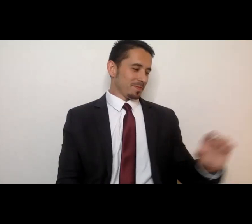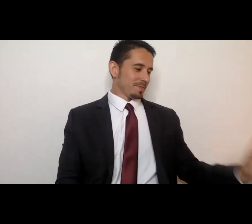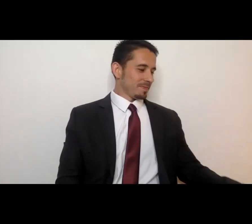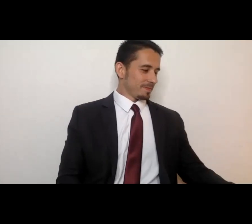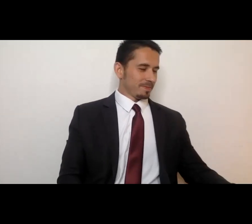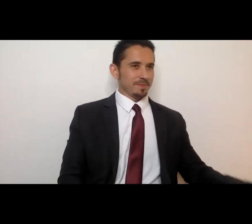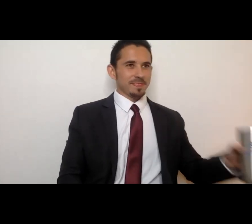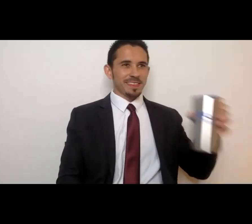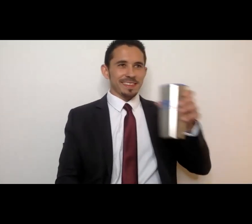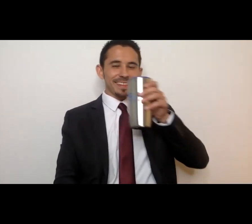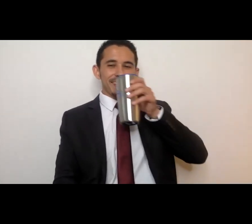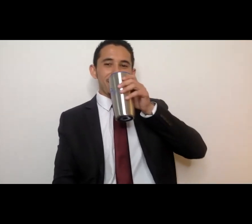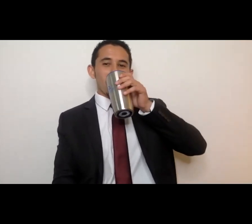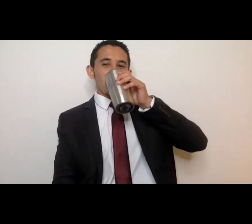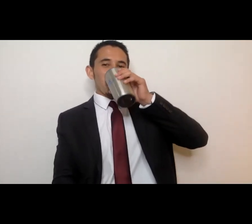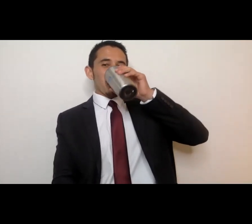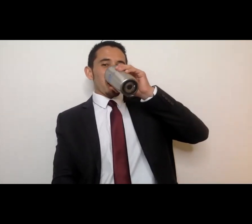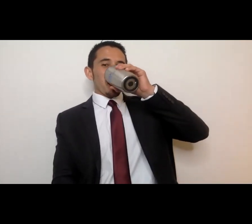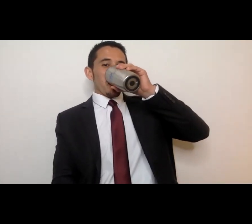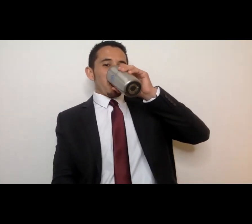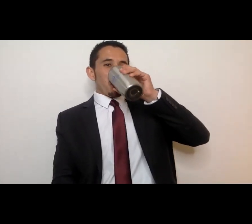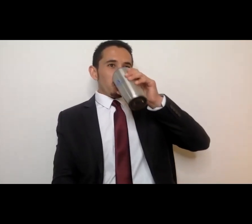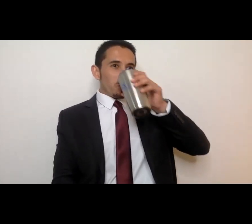Now on to my third aim.